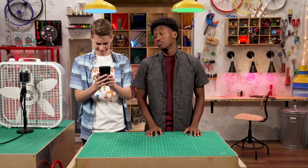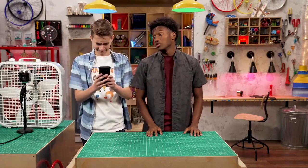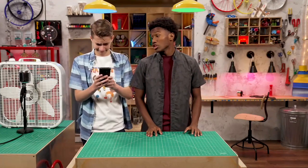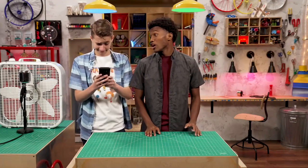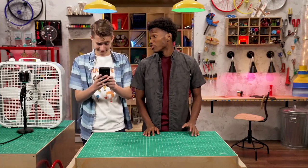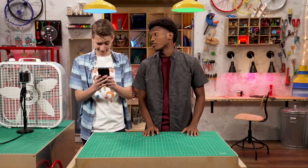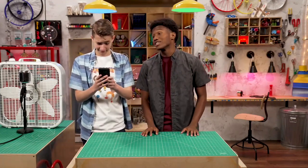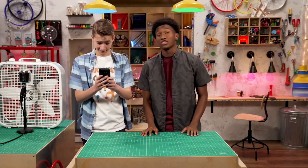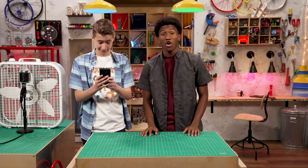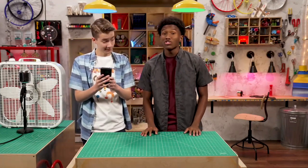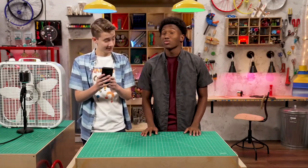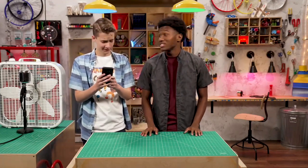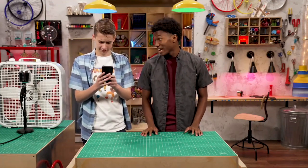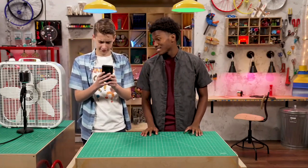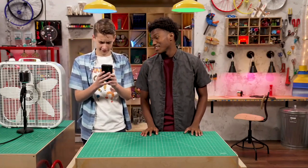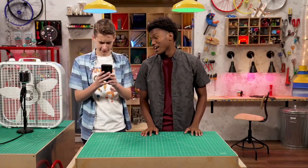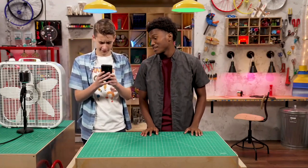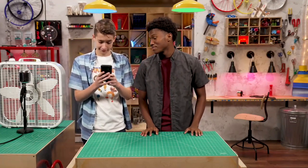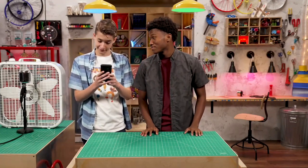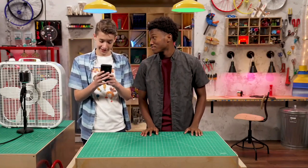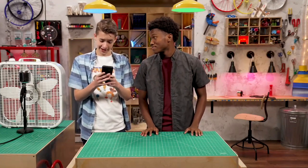got it. See you next time.